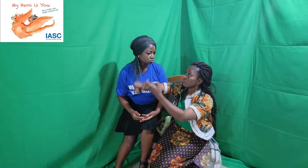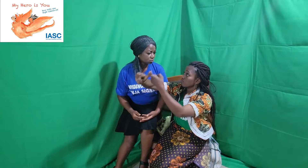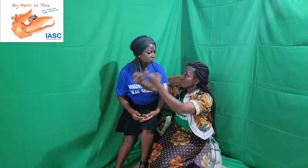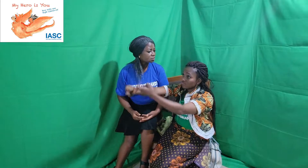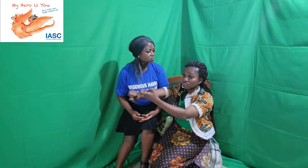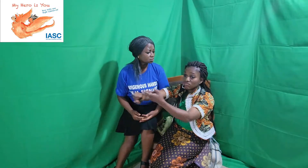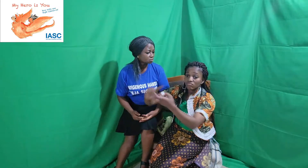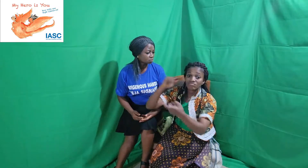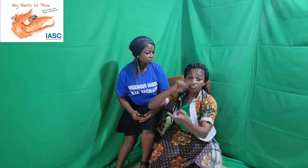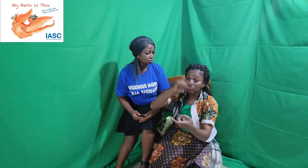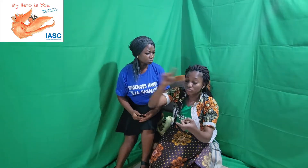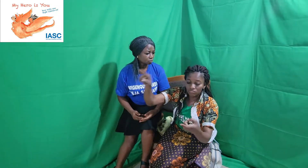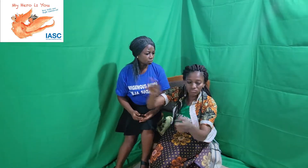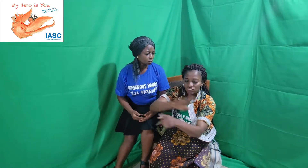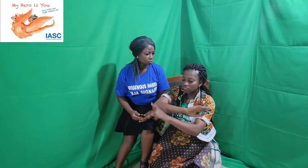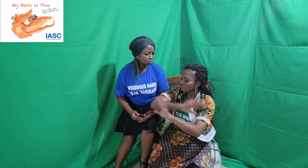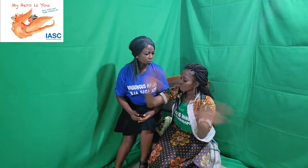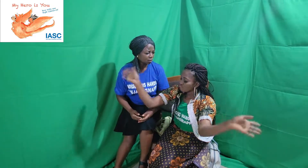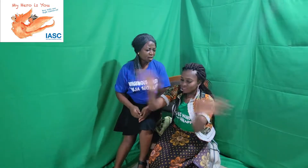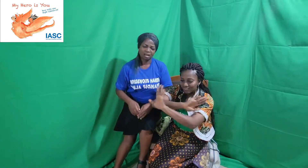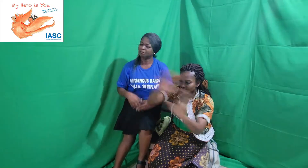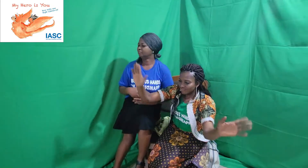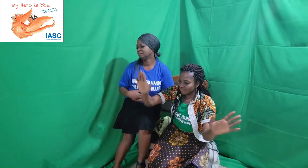everyone can help us fight it.